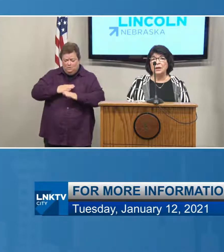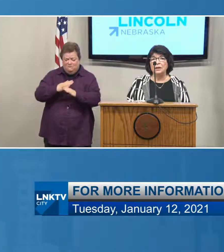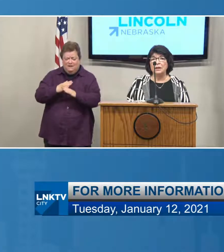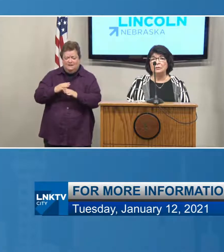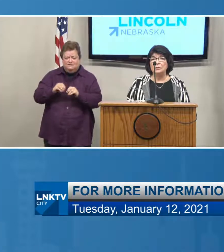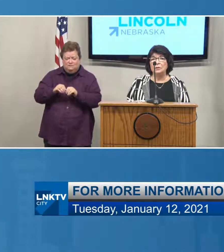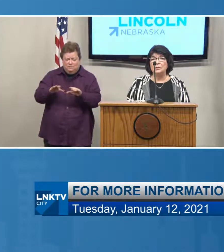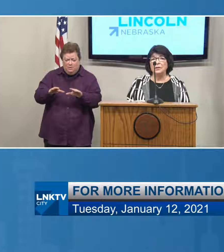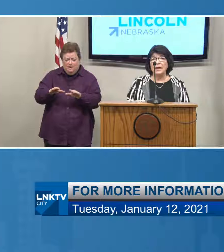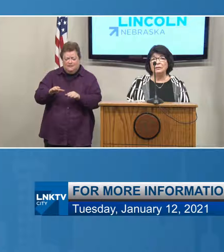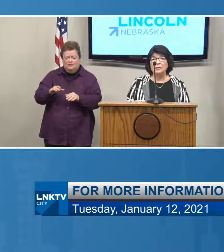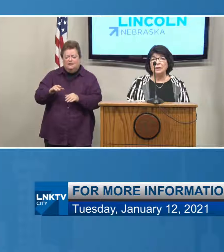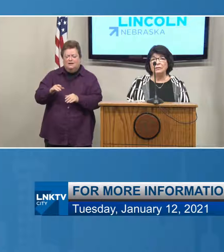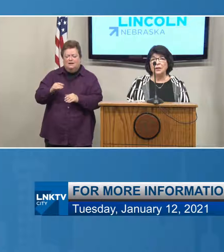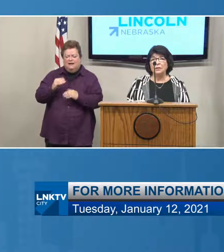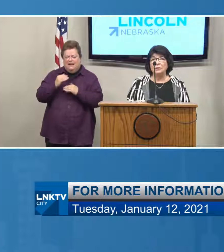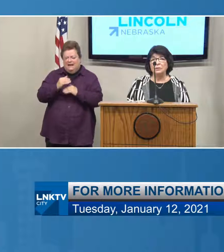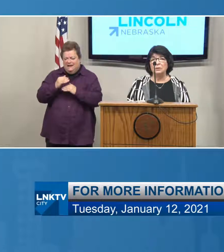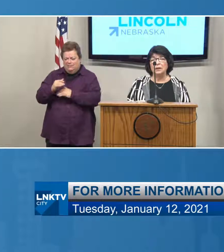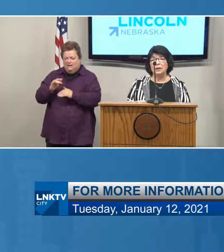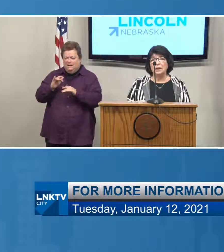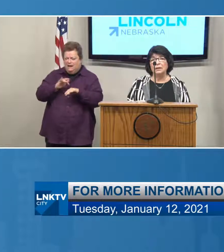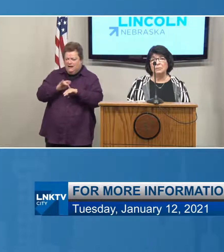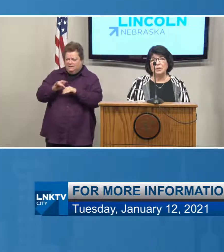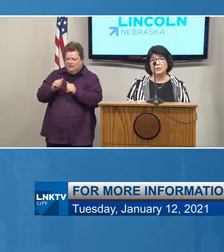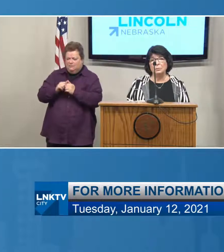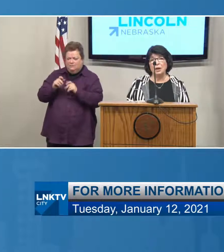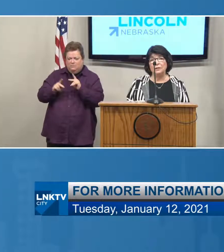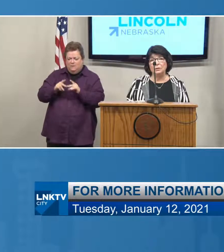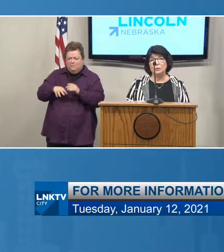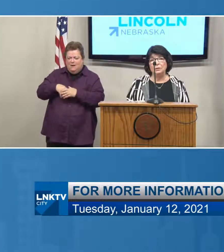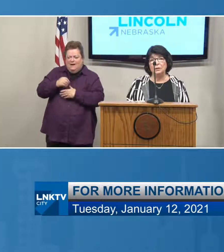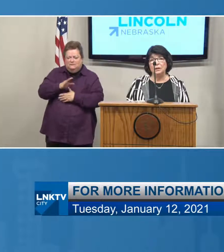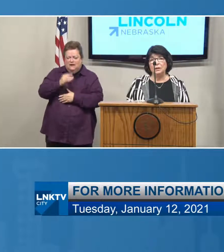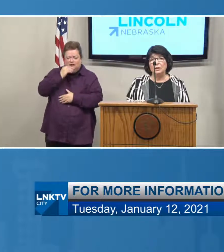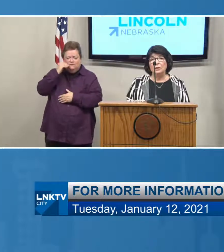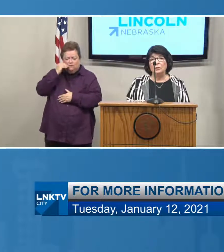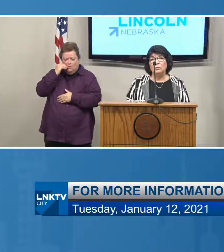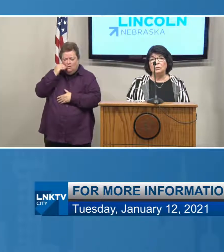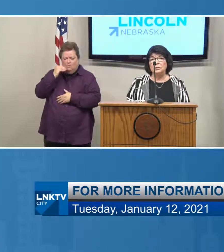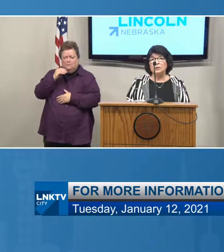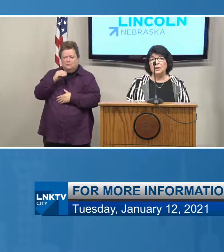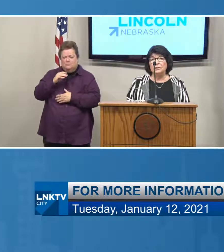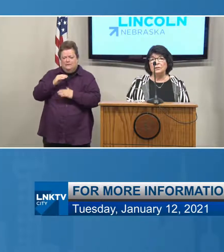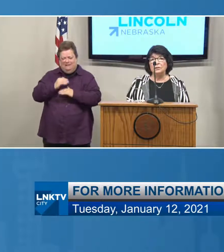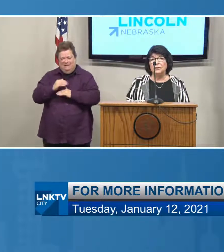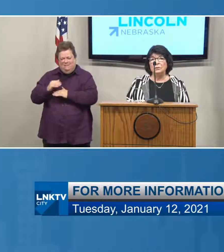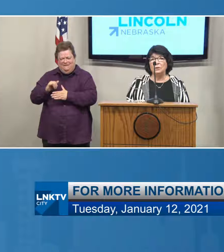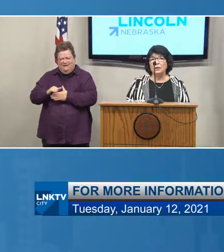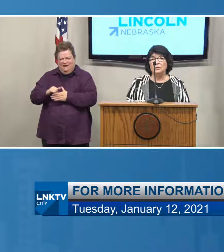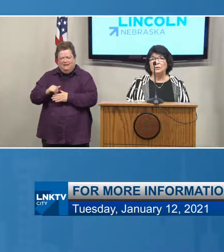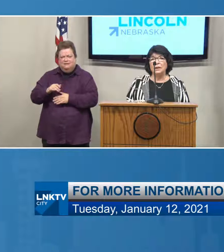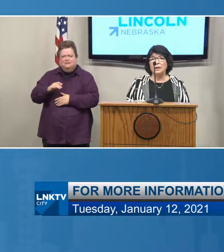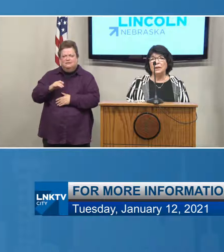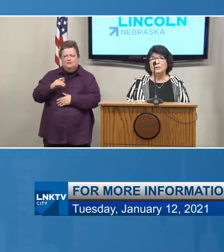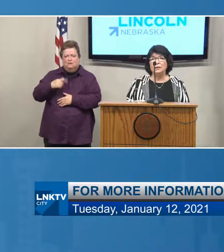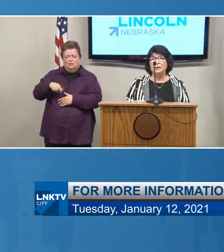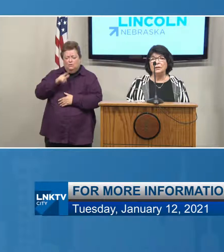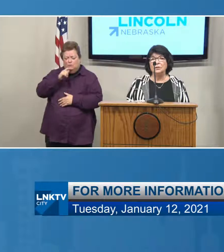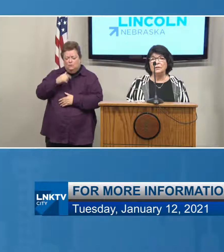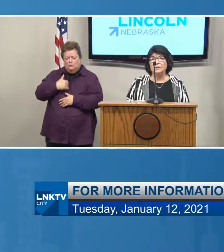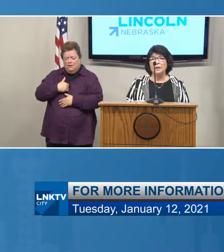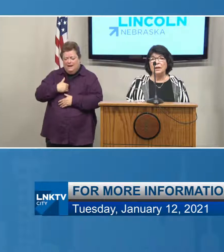limit your contact with those outside of your household as much as possible. older adults, those with underlying